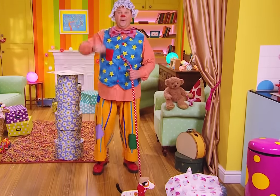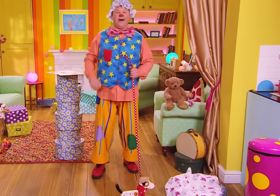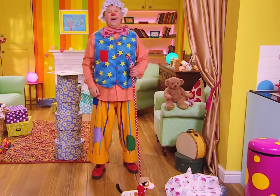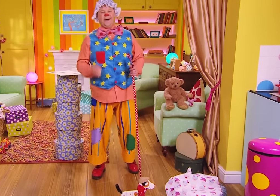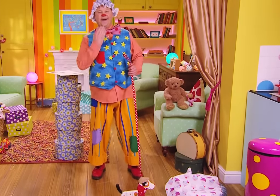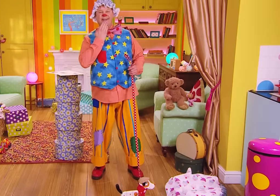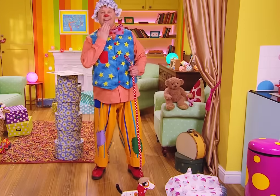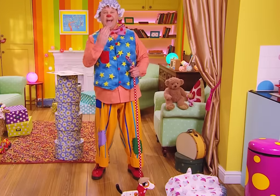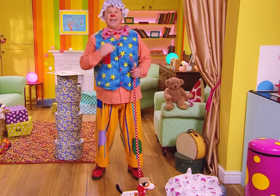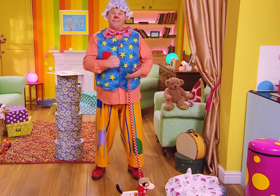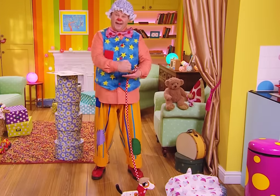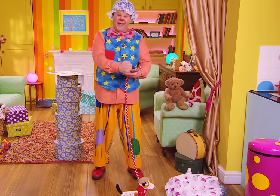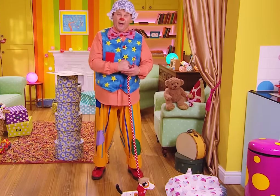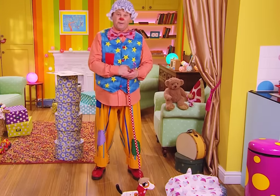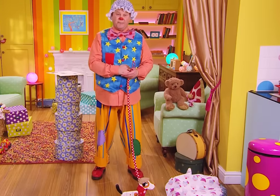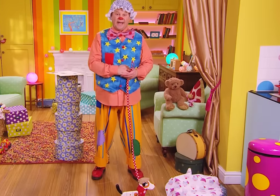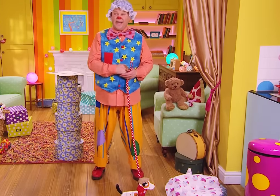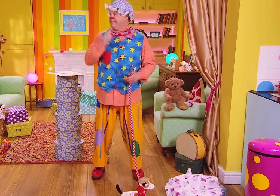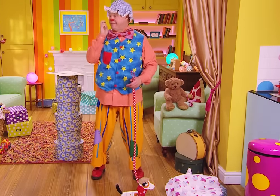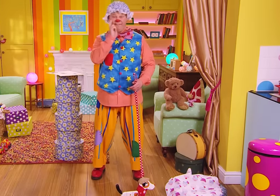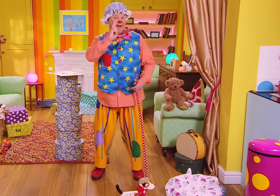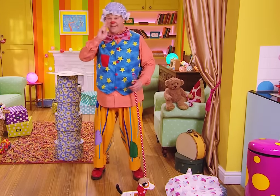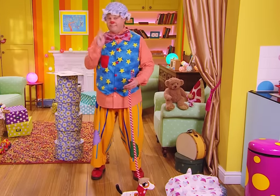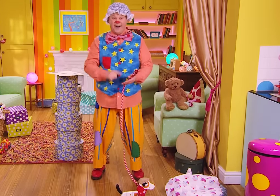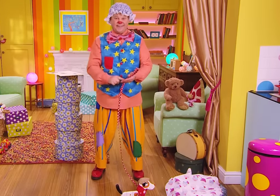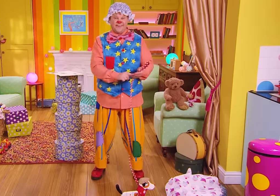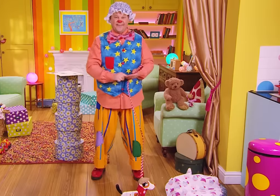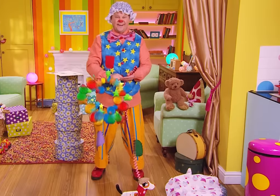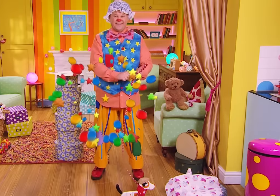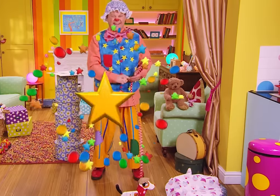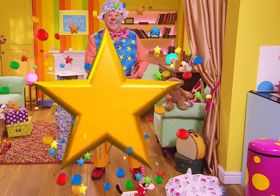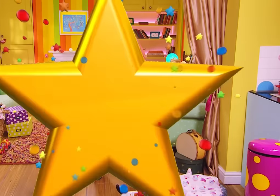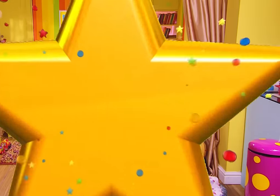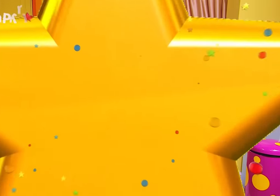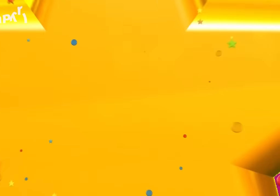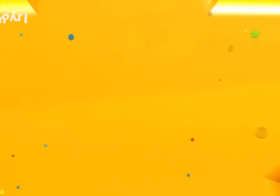Woohoo! Oh, thank you for helping me to find my toys.